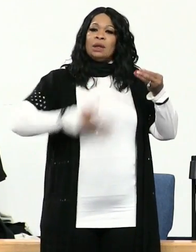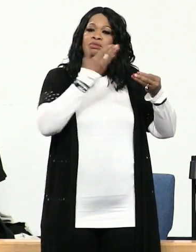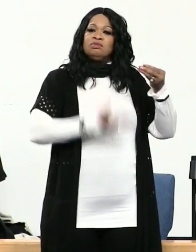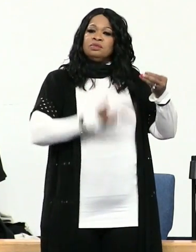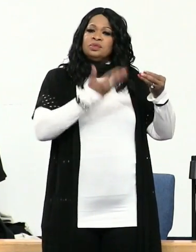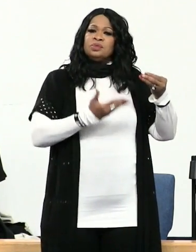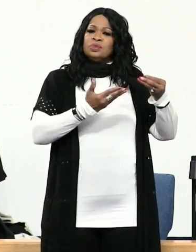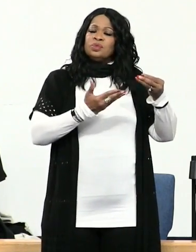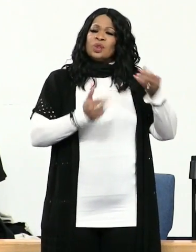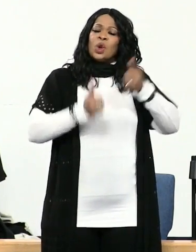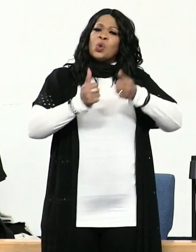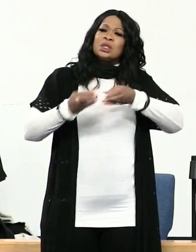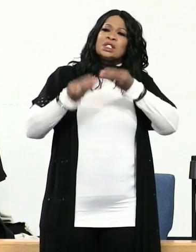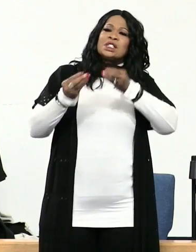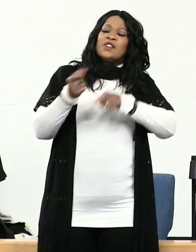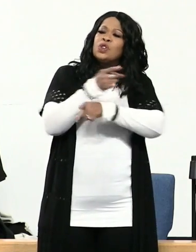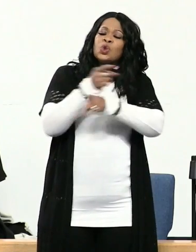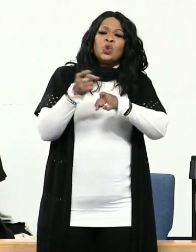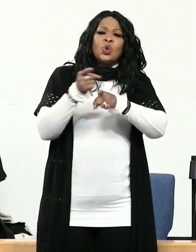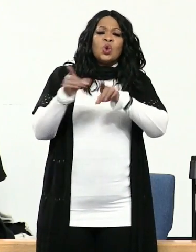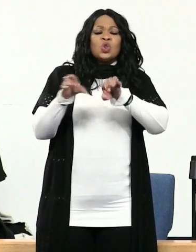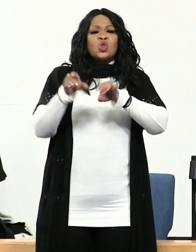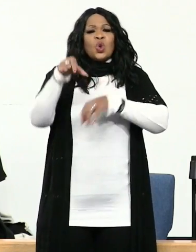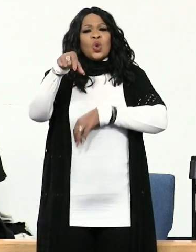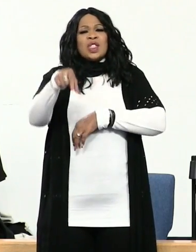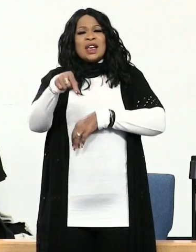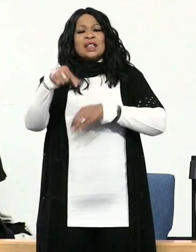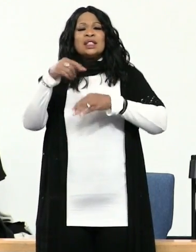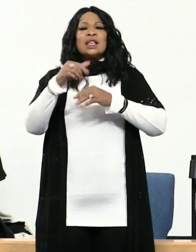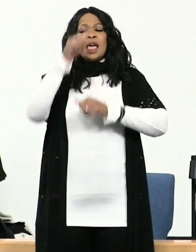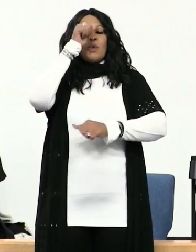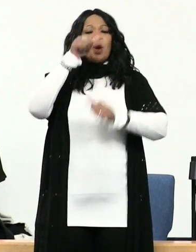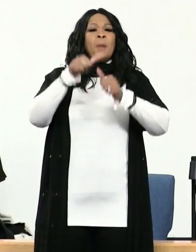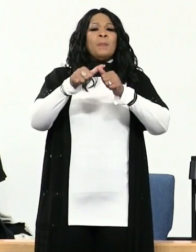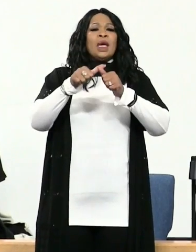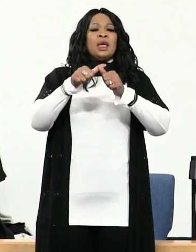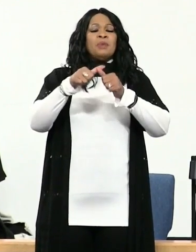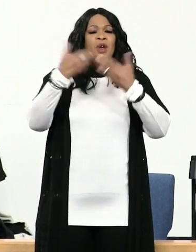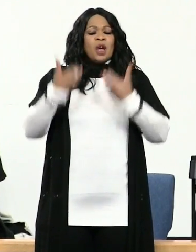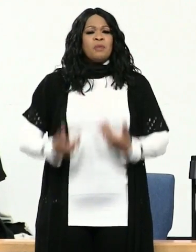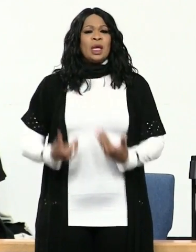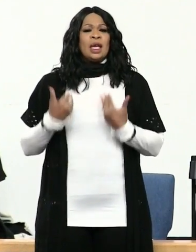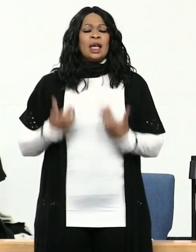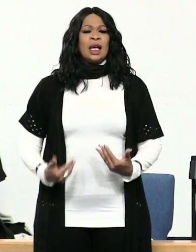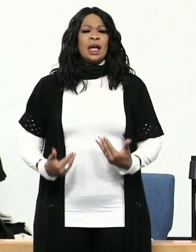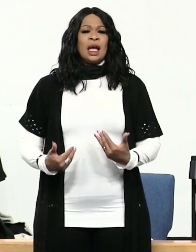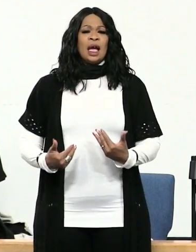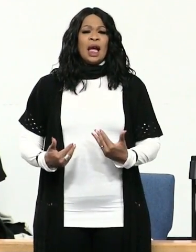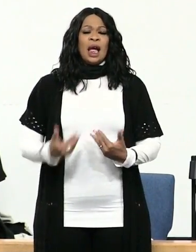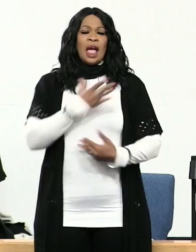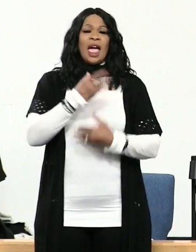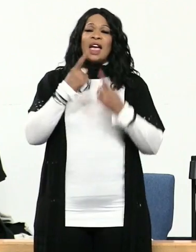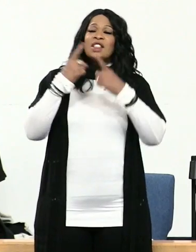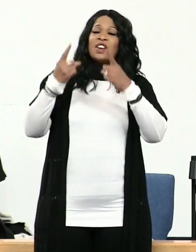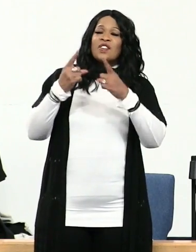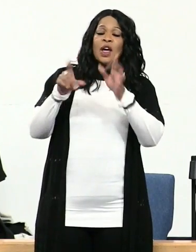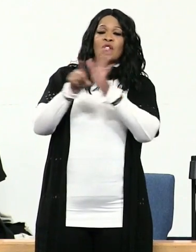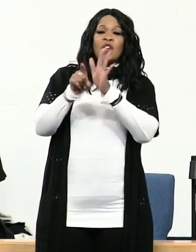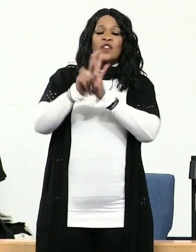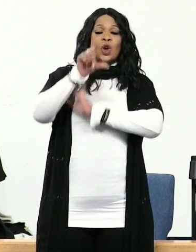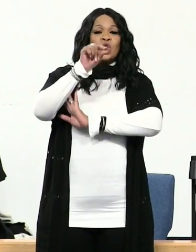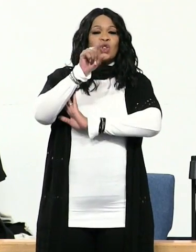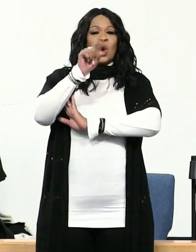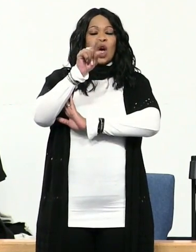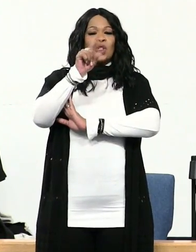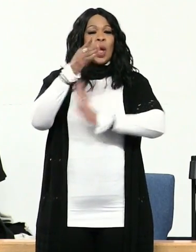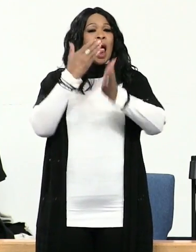which is given for you. Do this in remembrance of me. And then finally, verse 20.